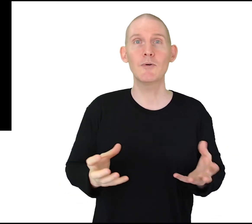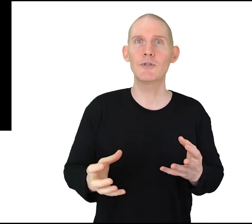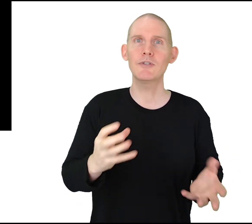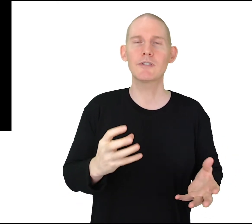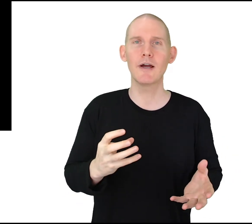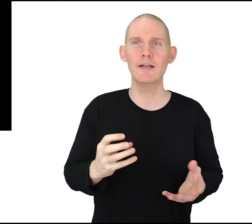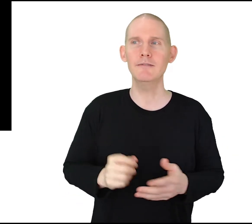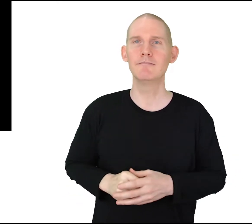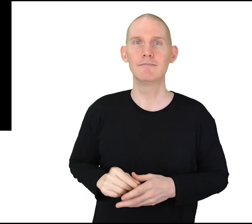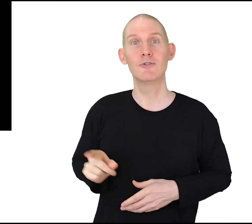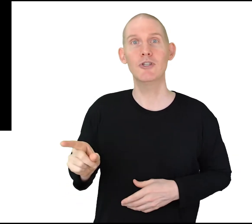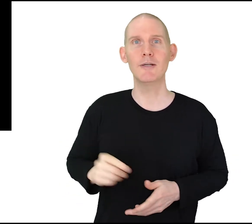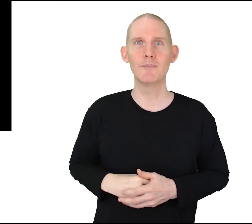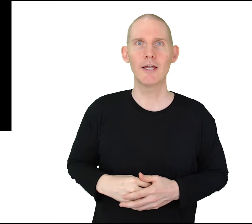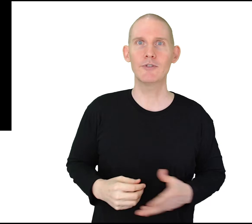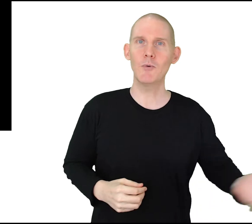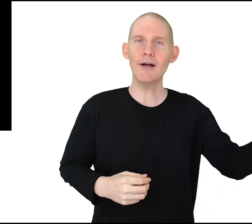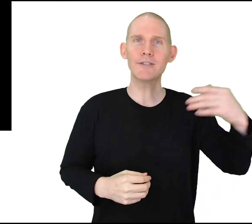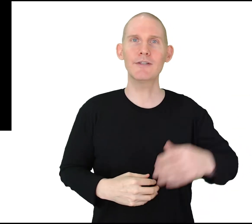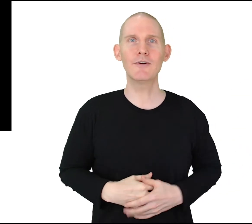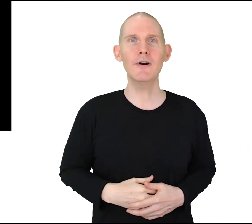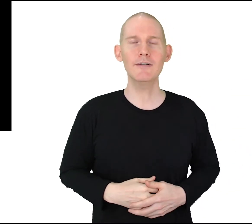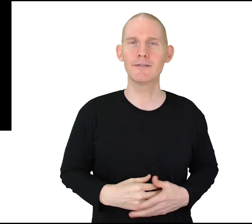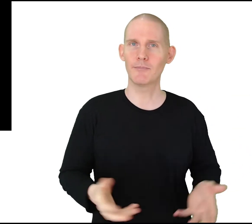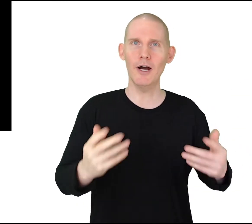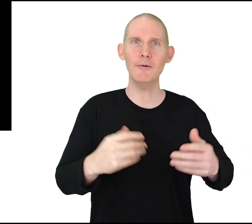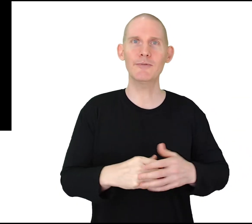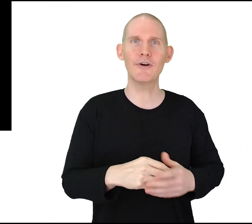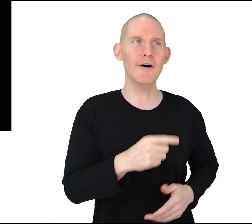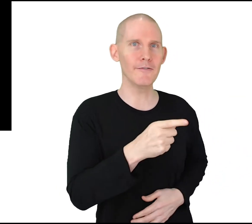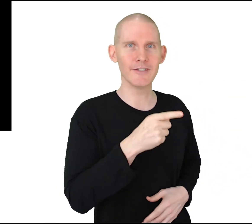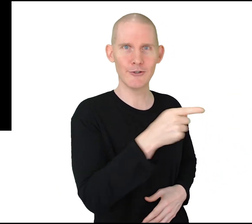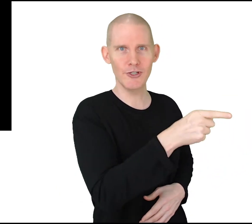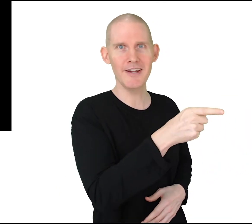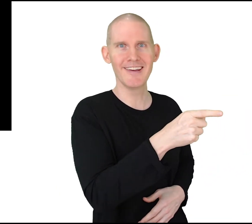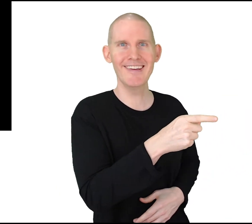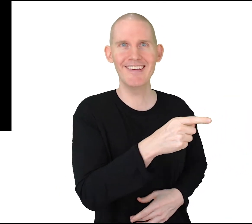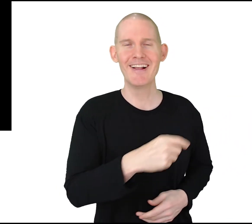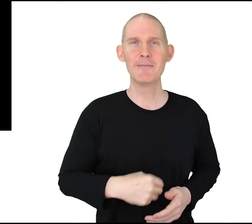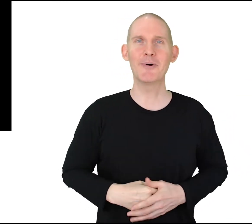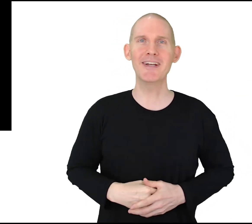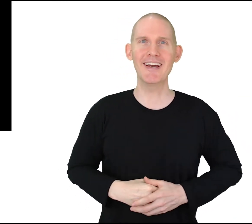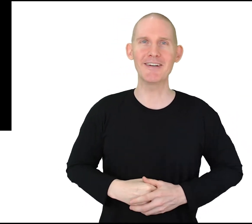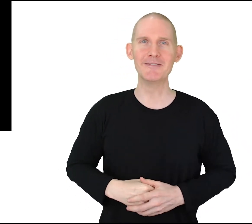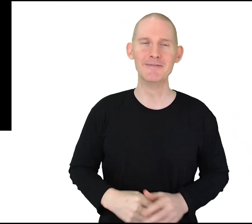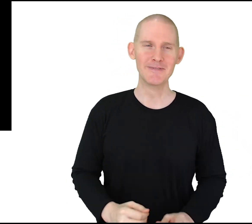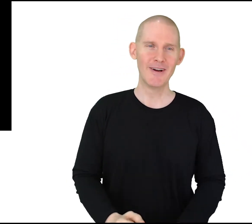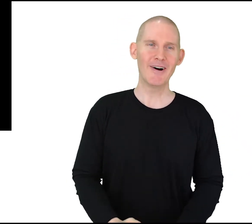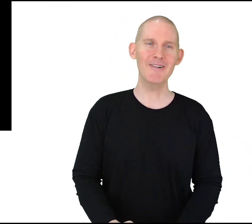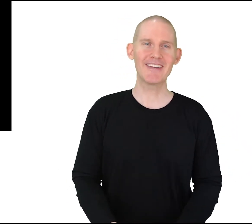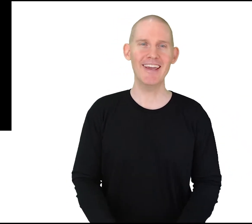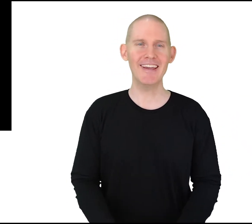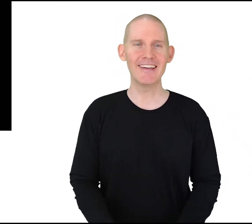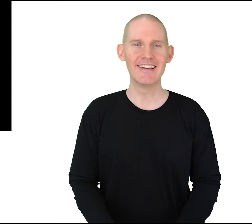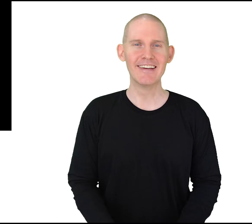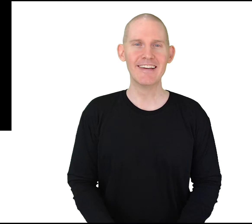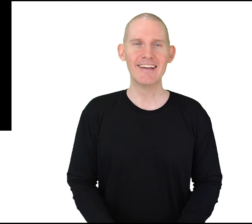you're signing. She. If she walks in the door, problem solved. She. Point at her. Okay. Let's